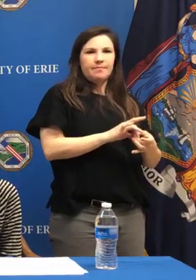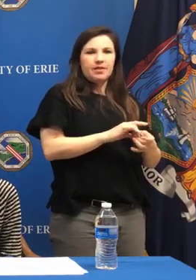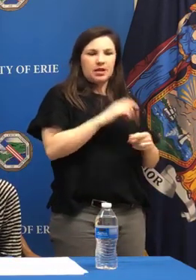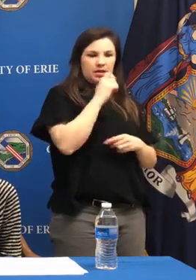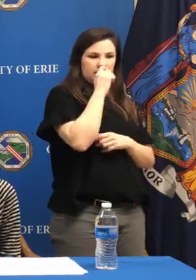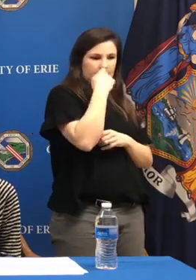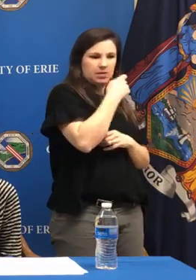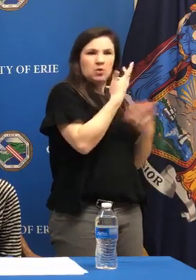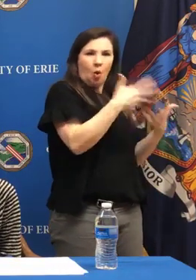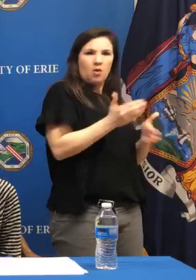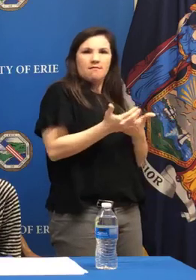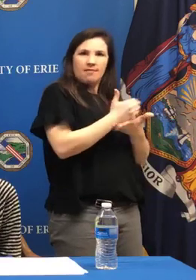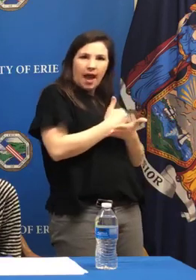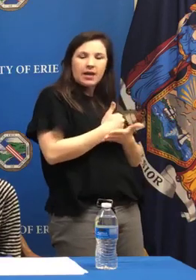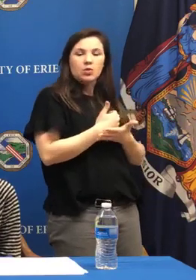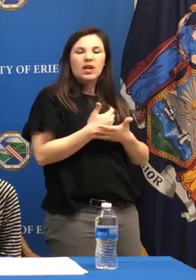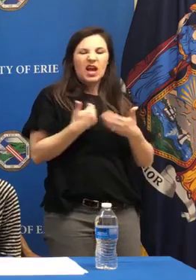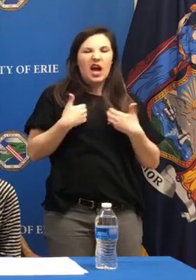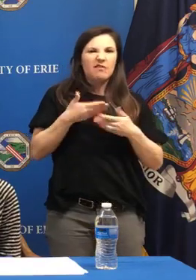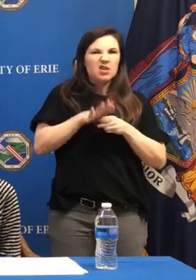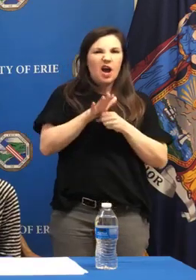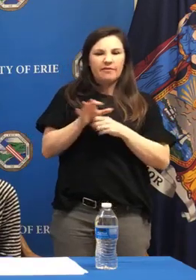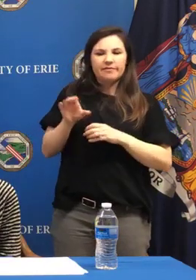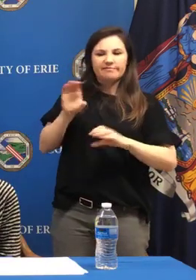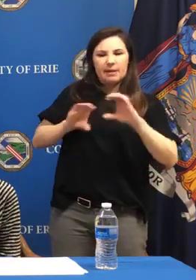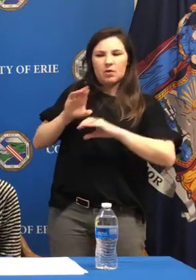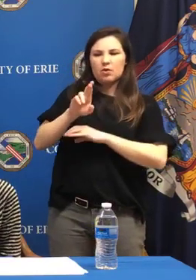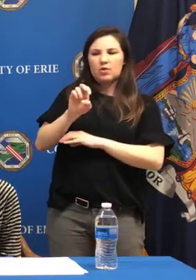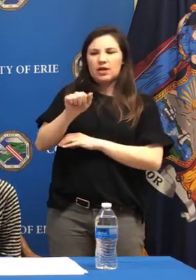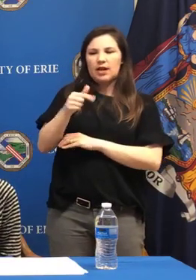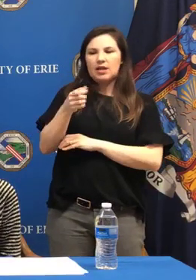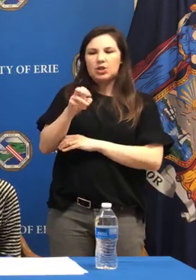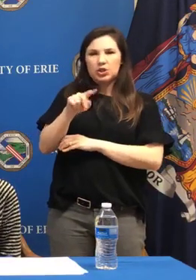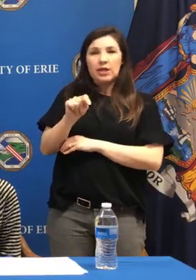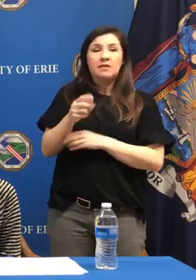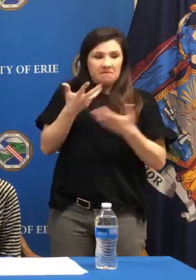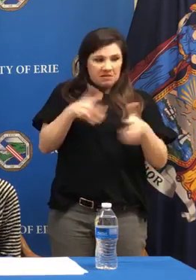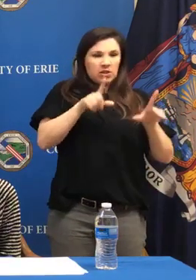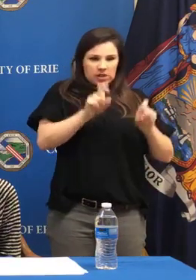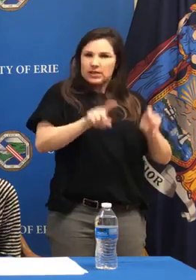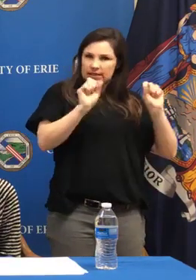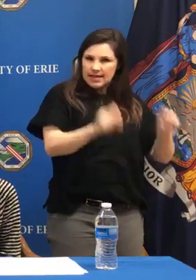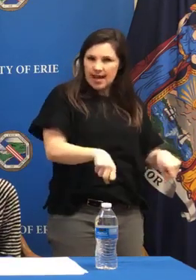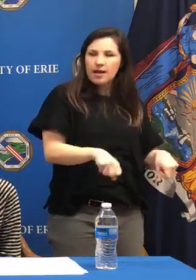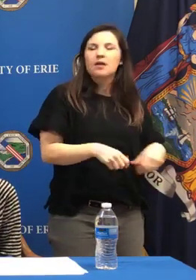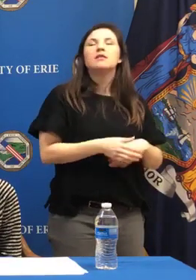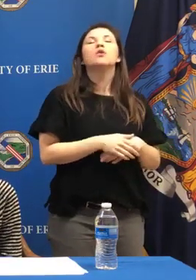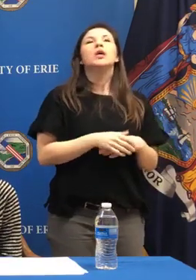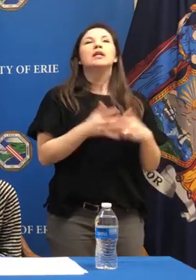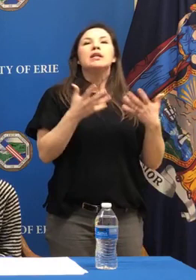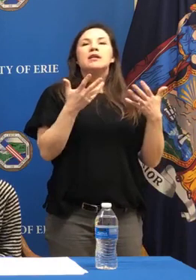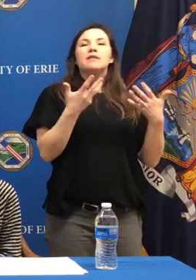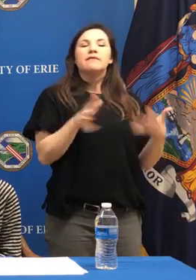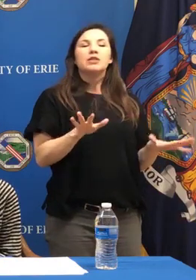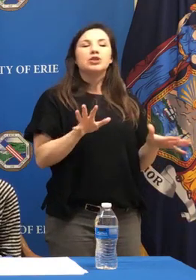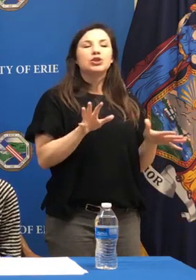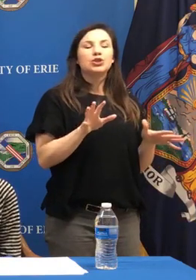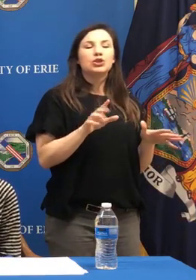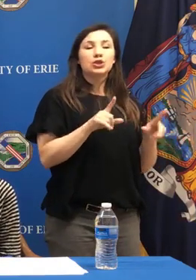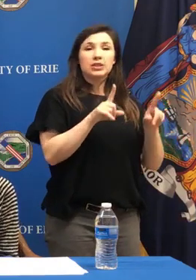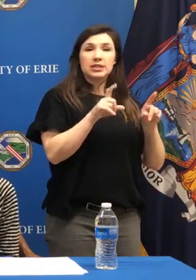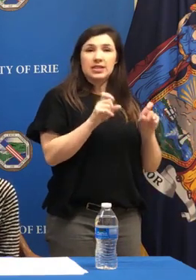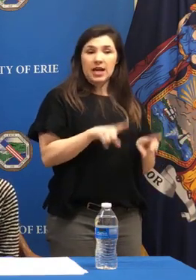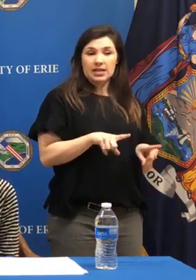already collected, and we have enough reagent to finish that. And we expect to finish up completing those the tests